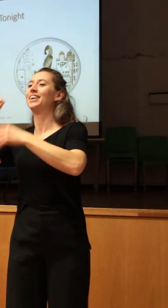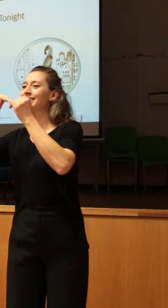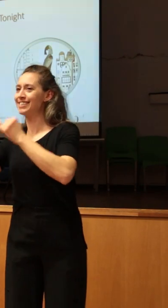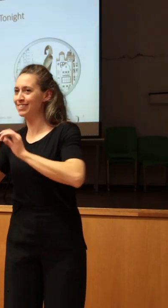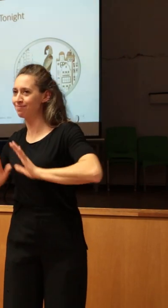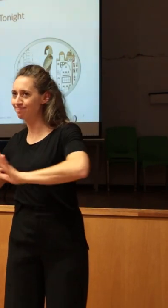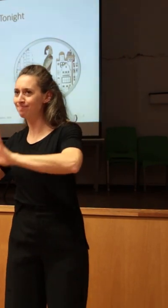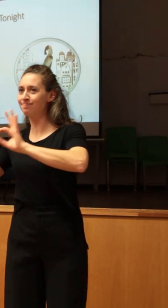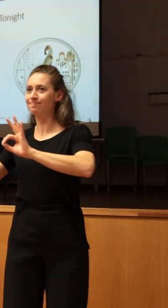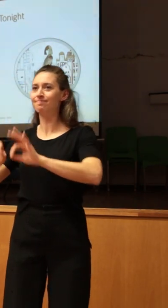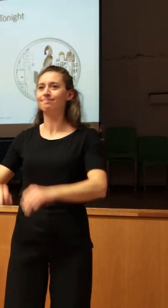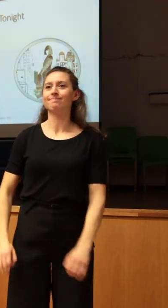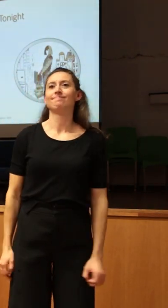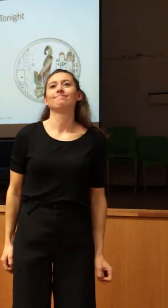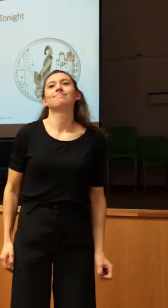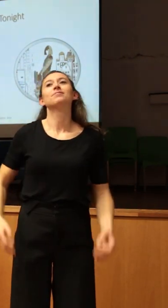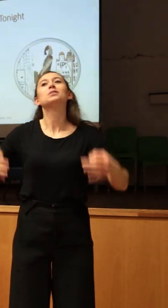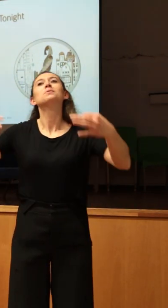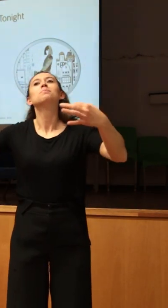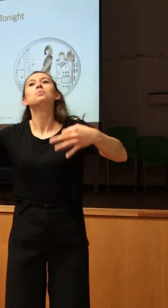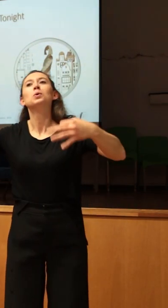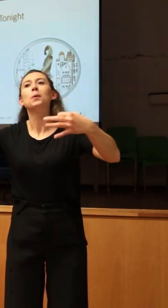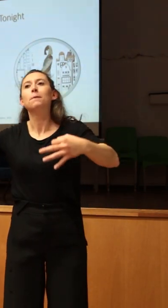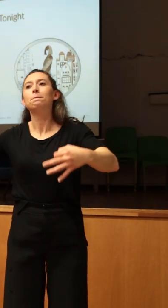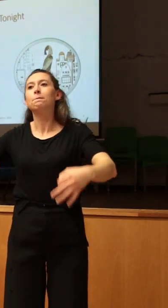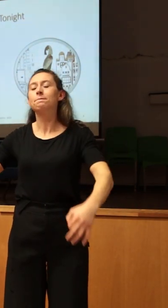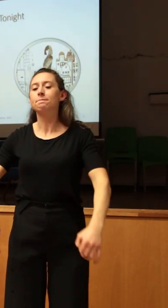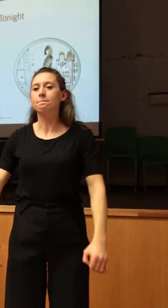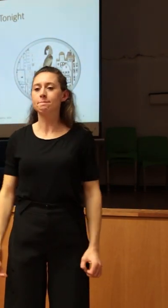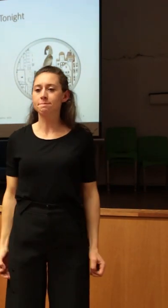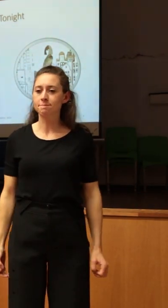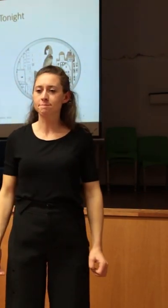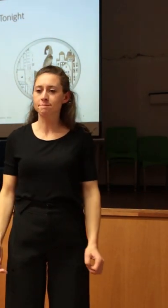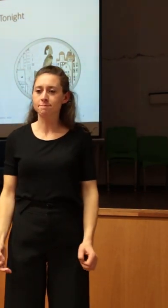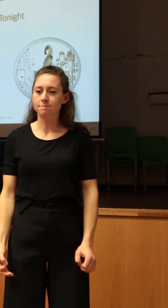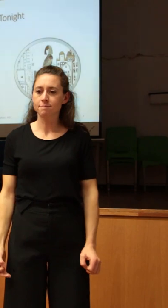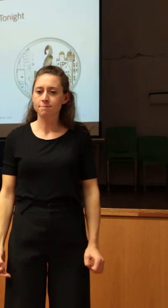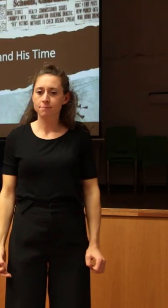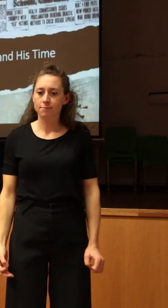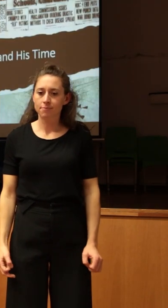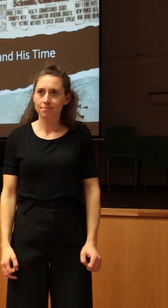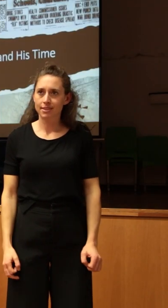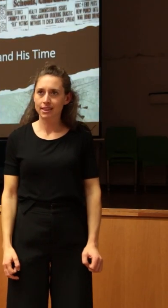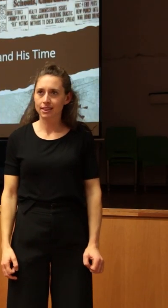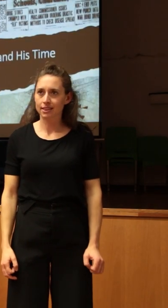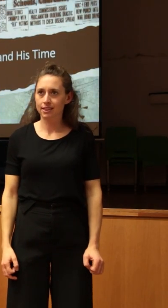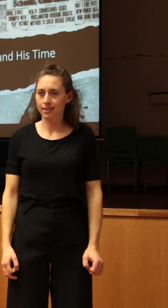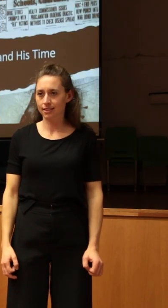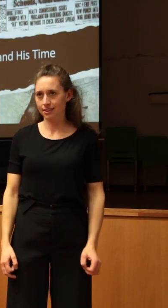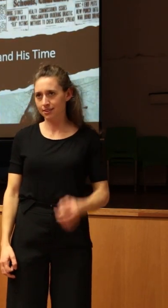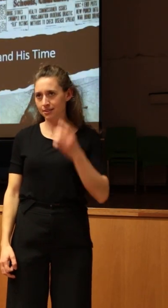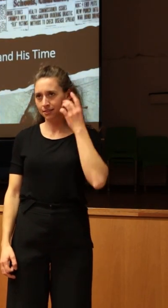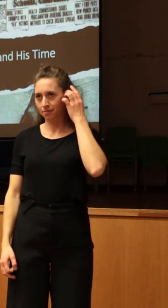hice. Okay. Muy bien. So, way too many buttons.